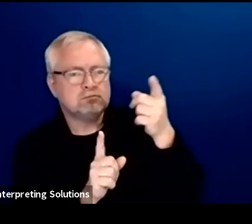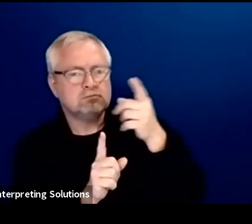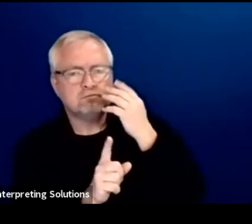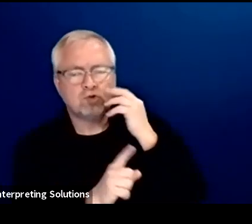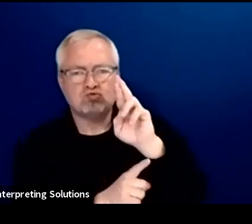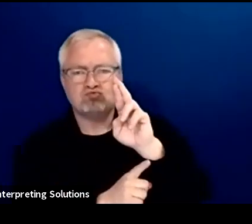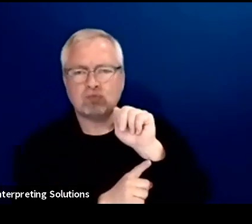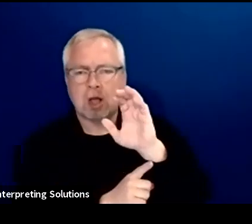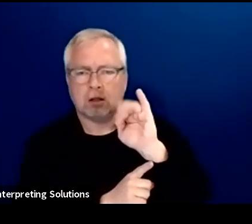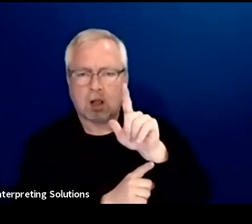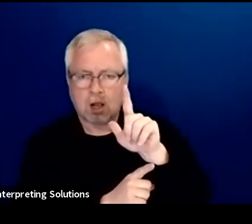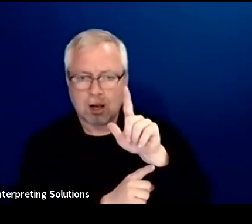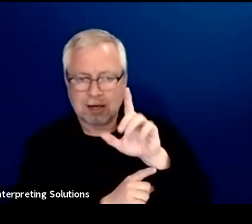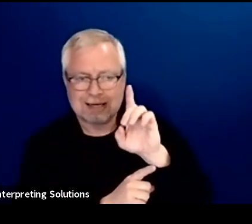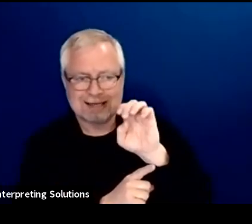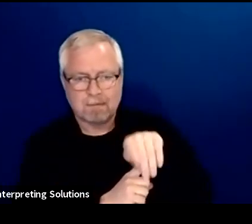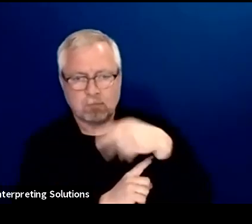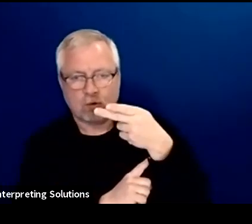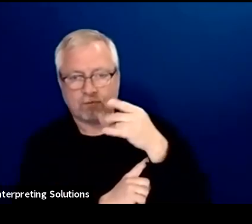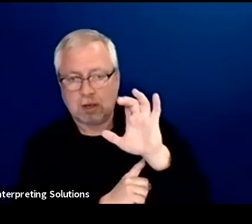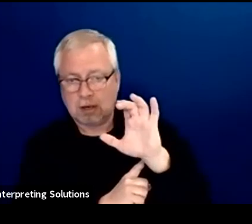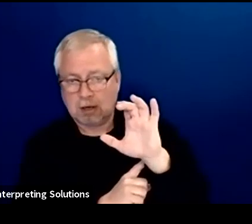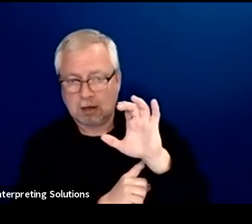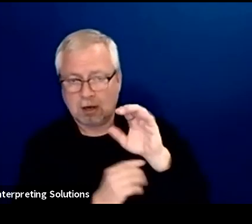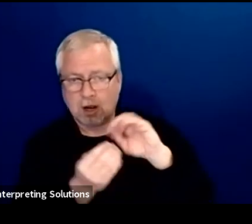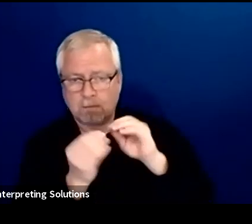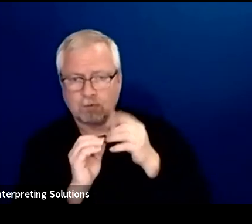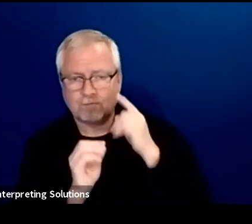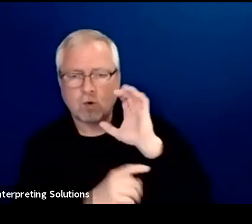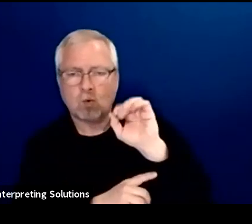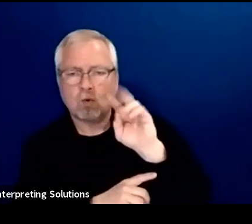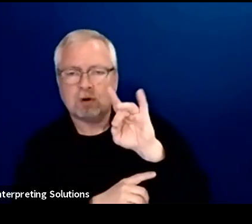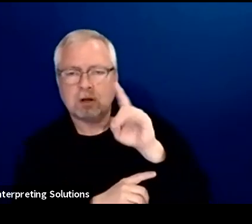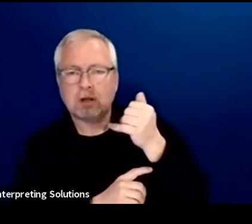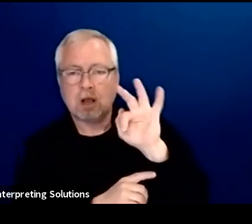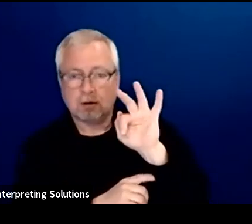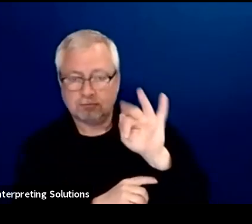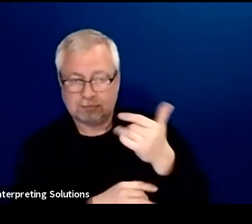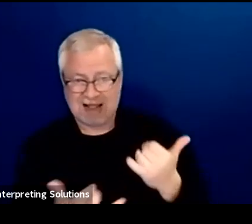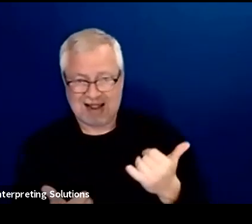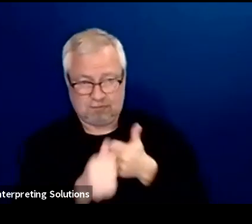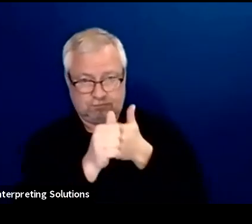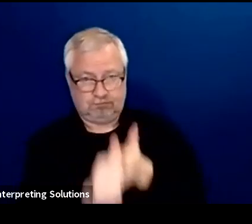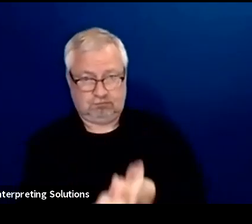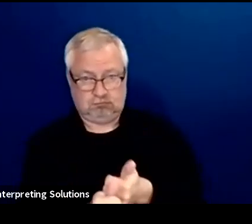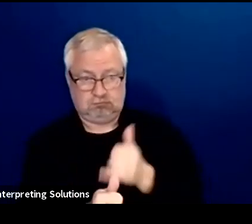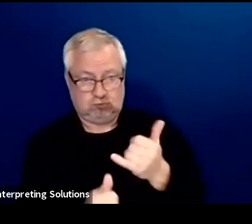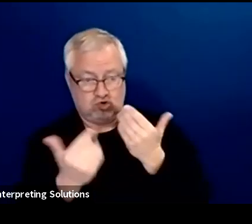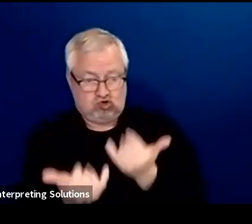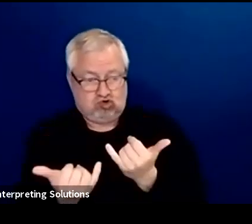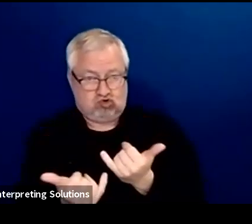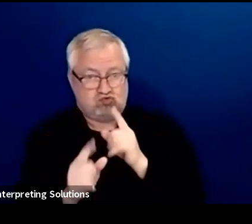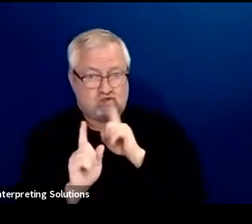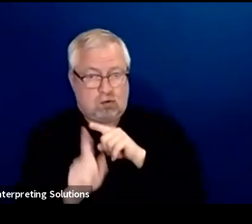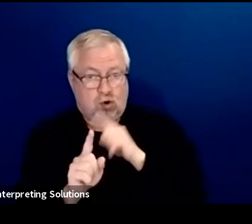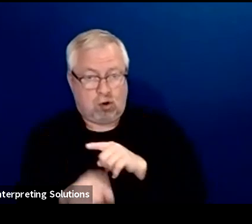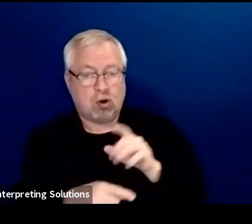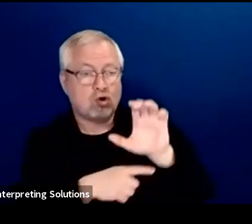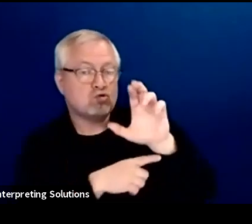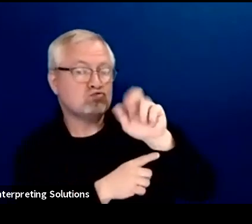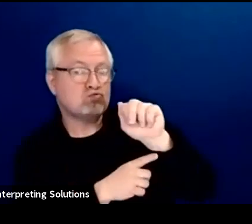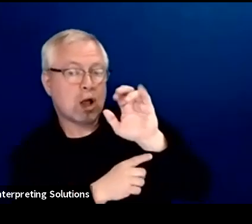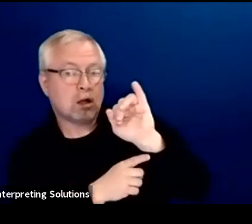infections. Just based on what's currently reported now in terms of racial demographics, what trends are we seeing,